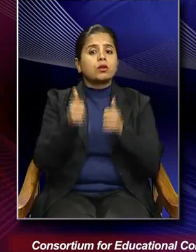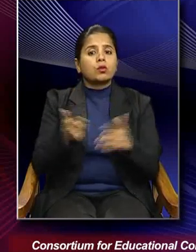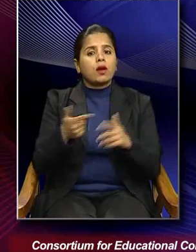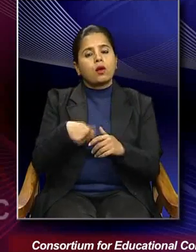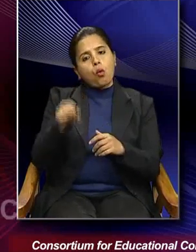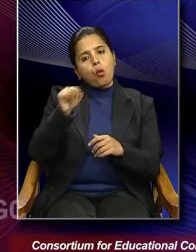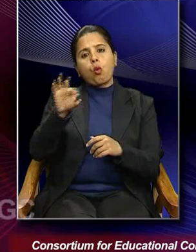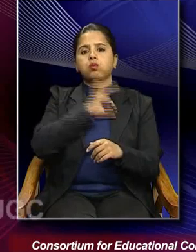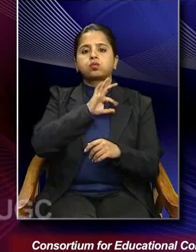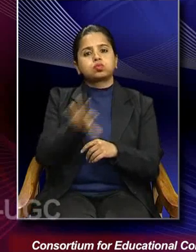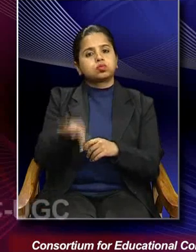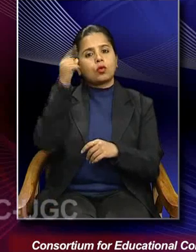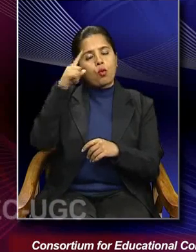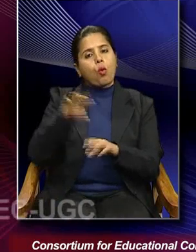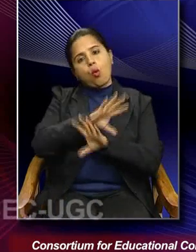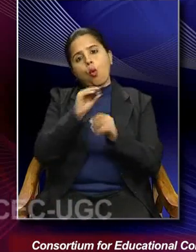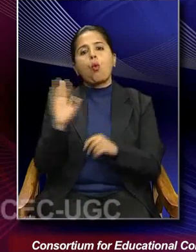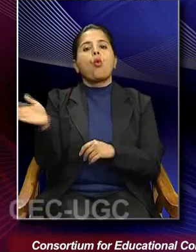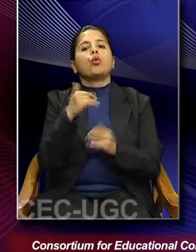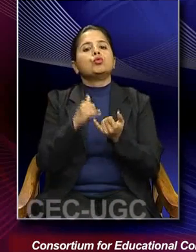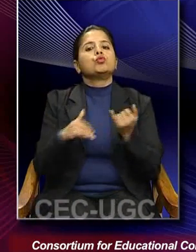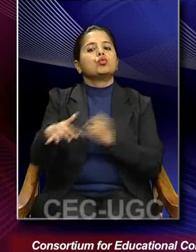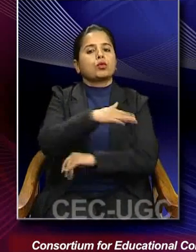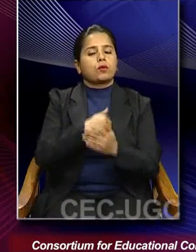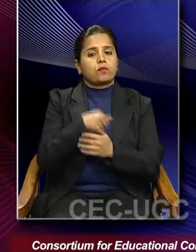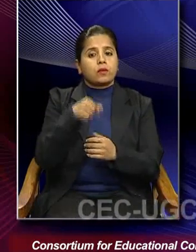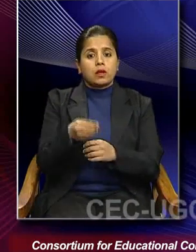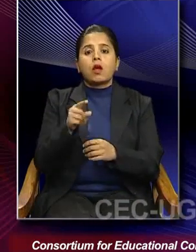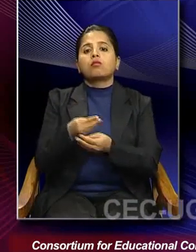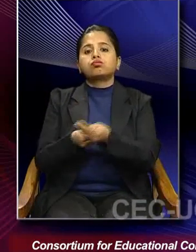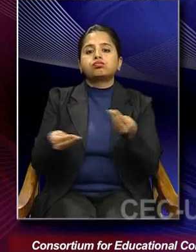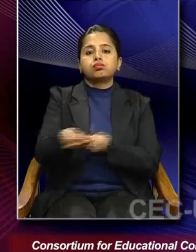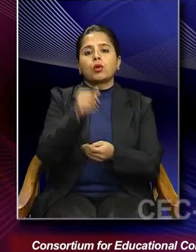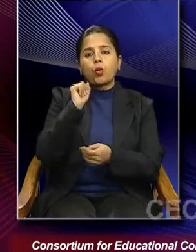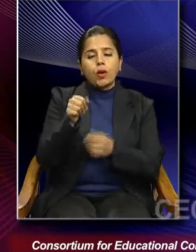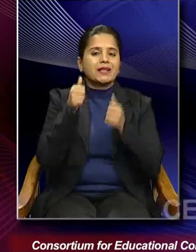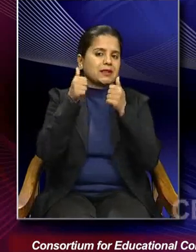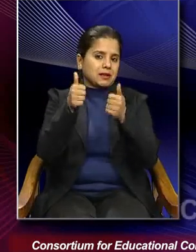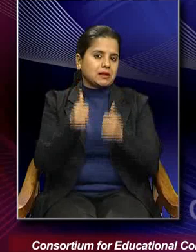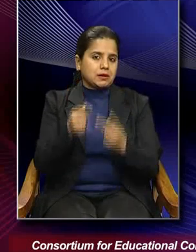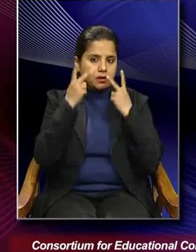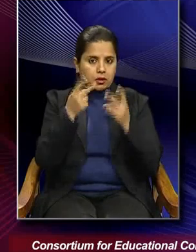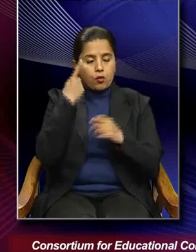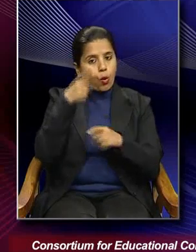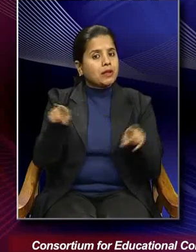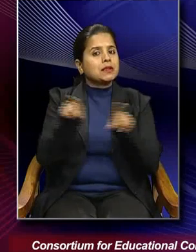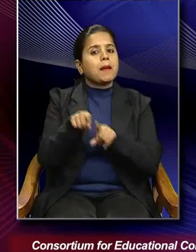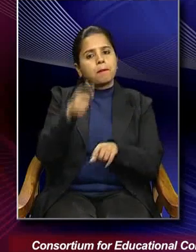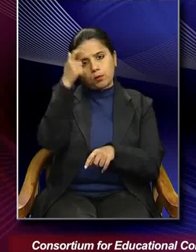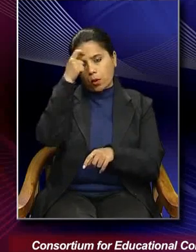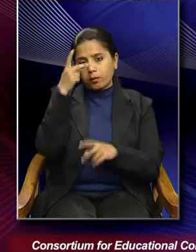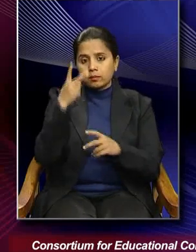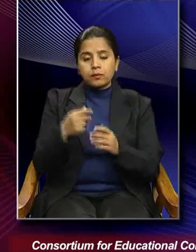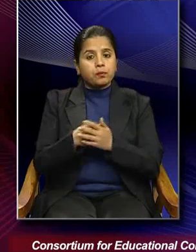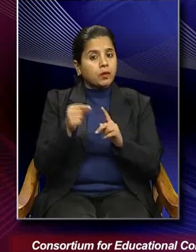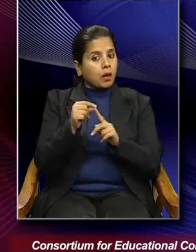favorable and desirable for the whole society. That is compensation principle outcome for the same problem. So,